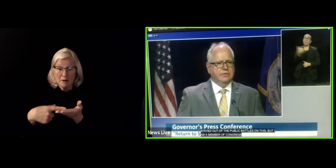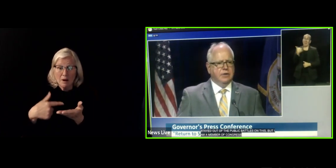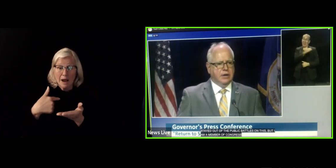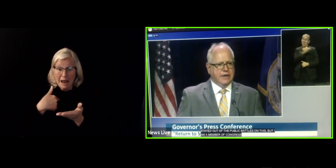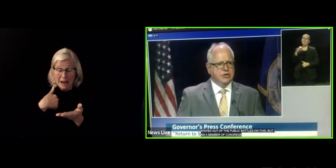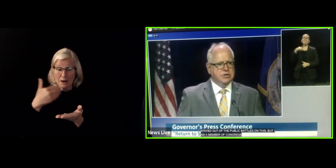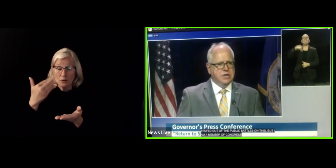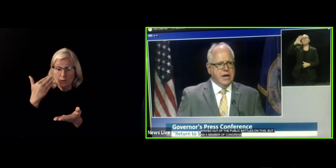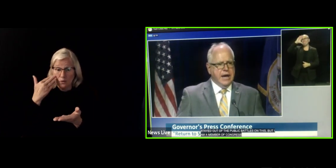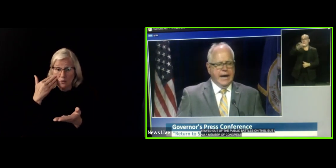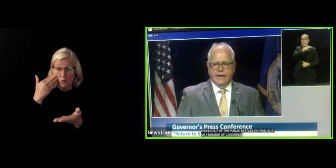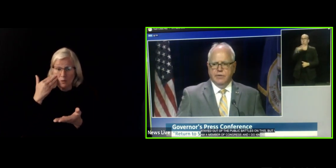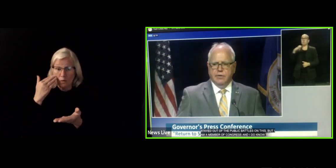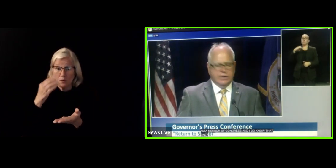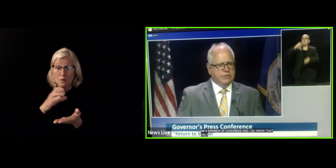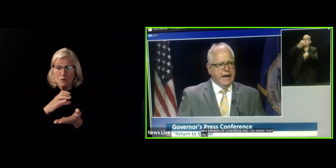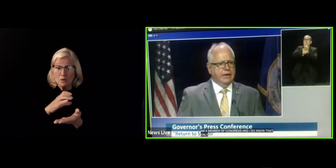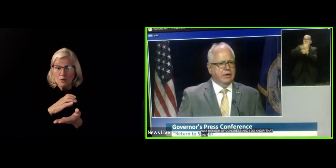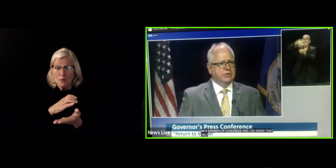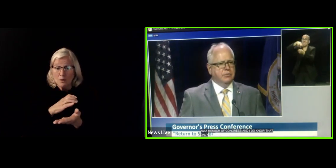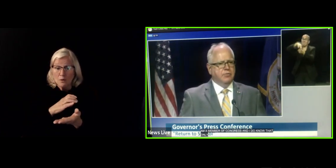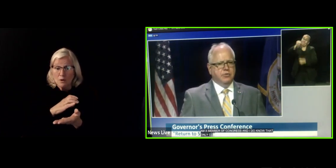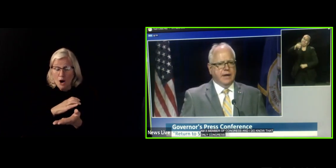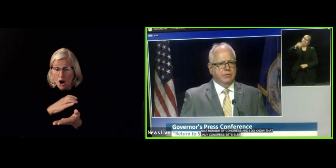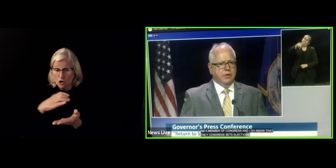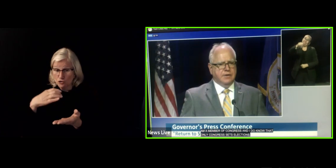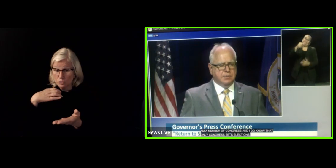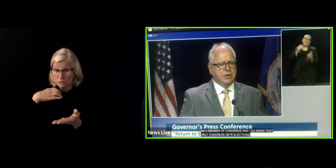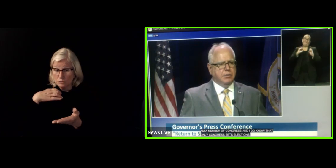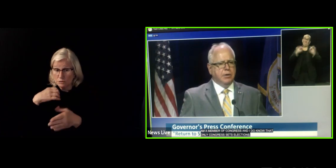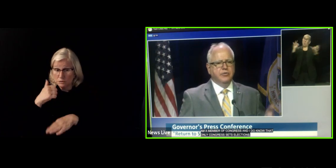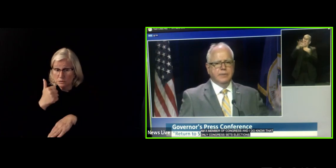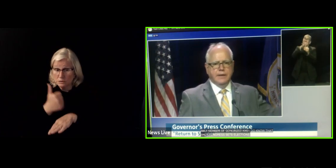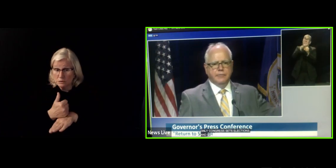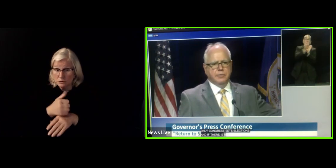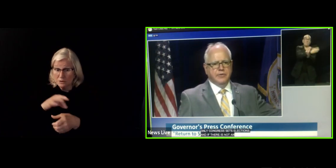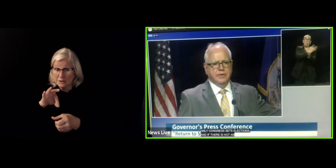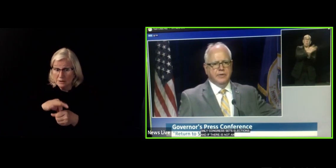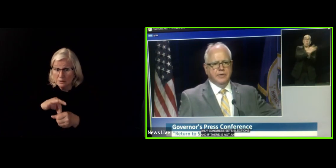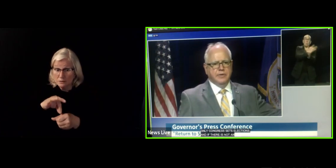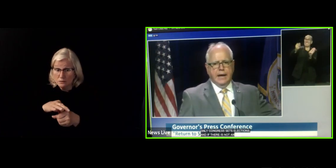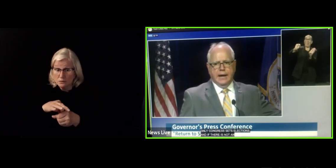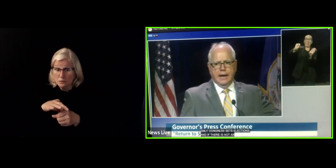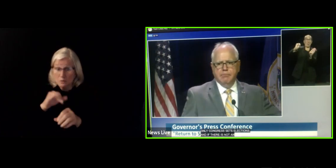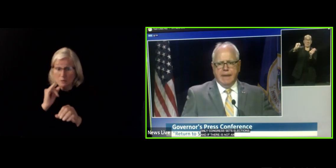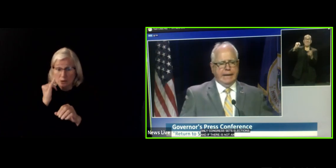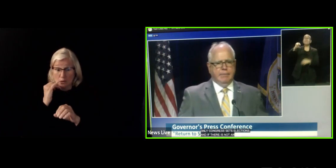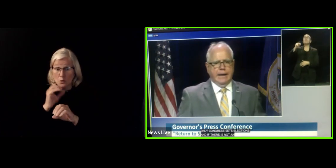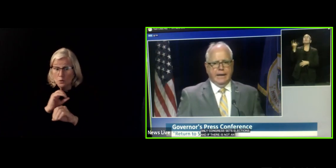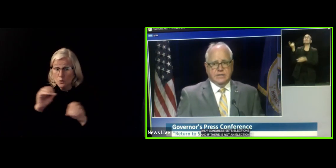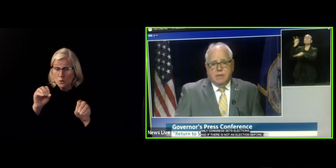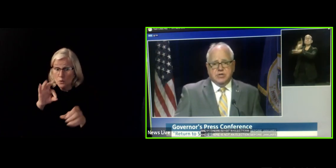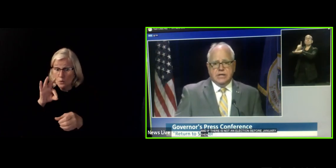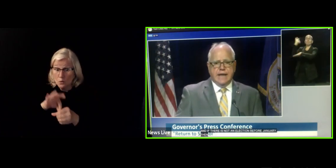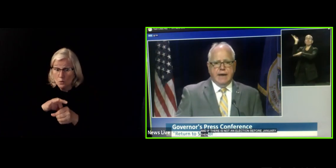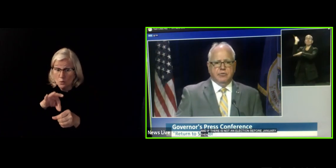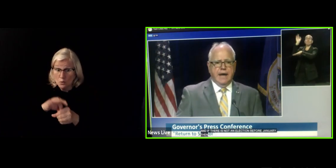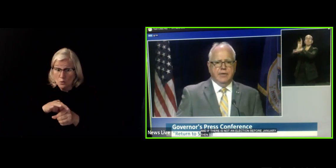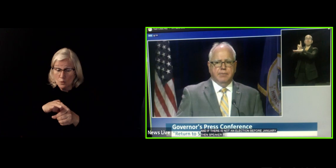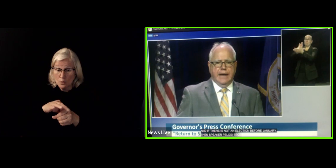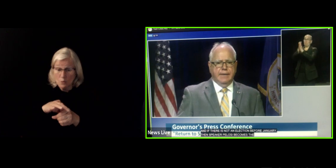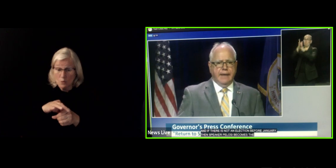sets elections. And if there is not an election before January, then Speaker Pelosi becomes the president. My assumption is that